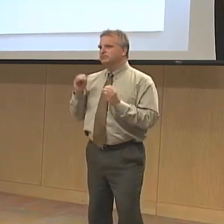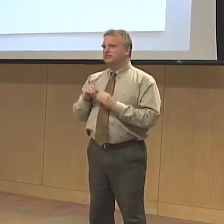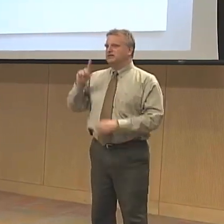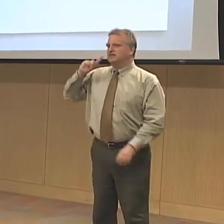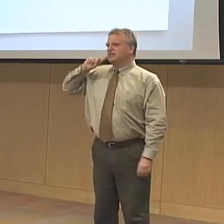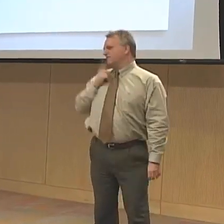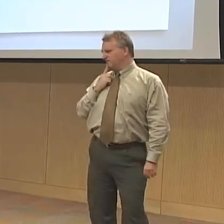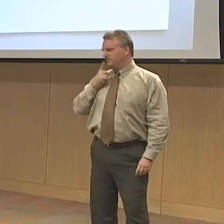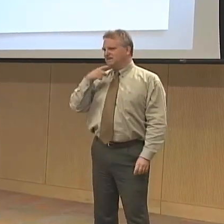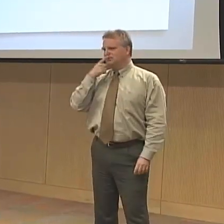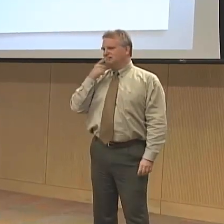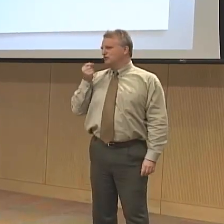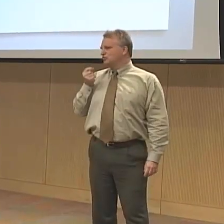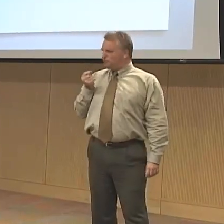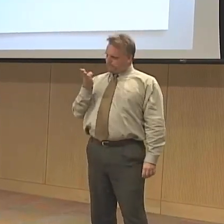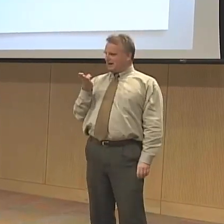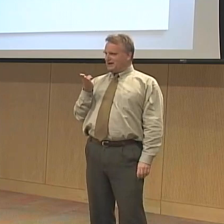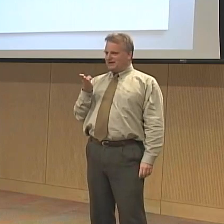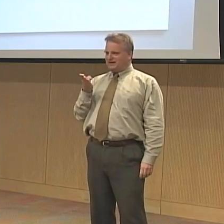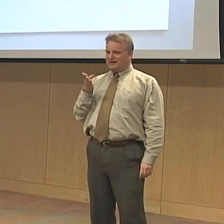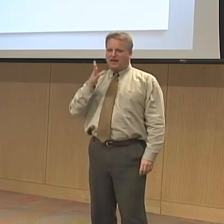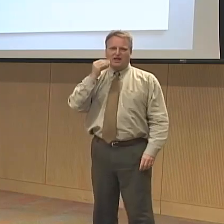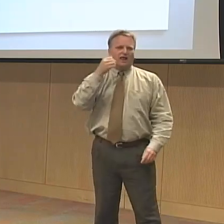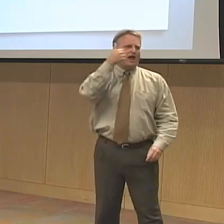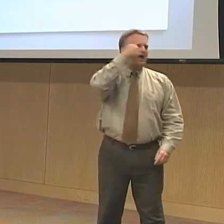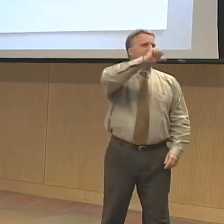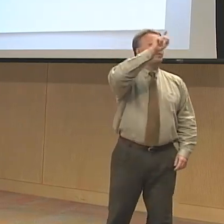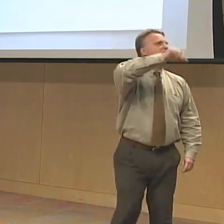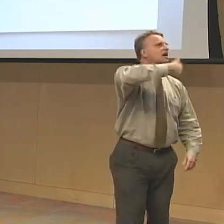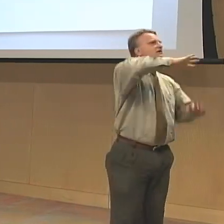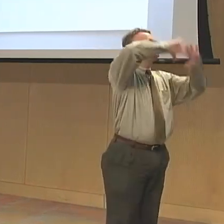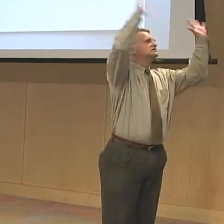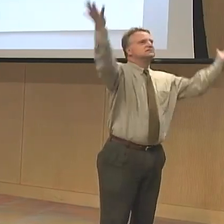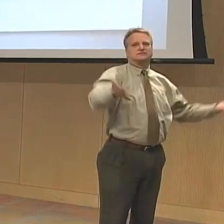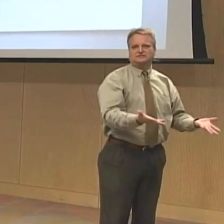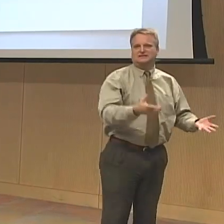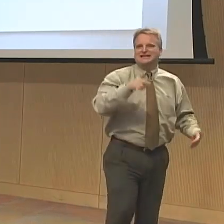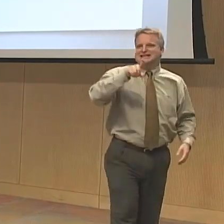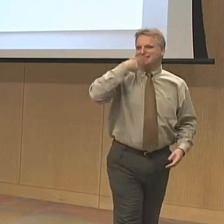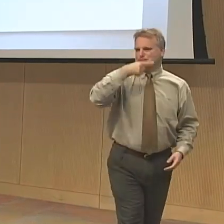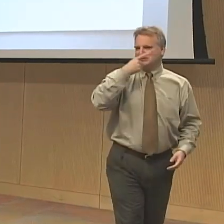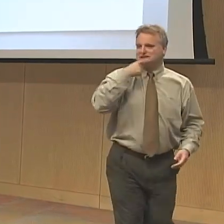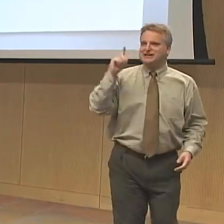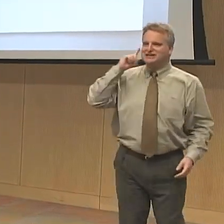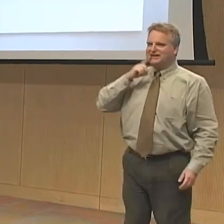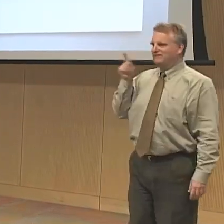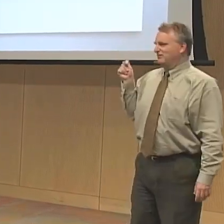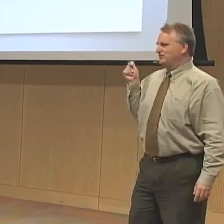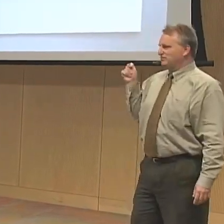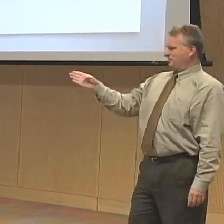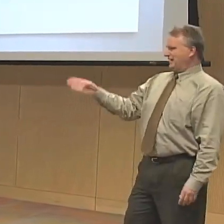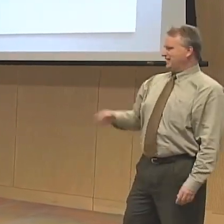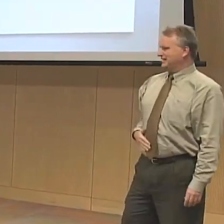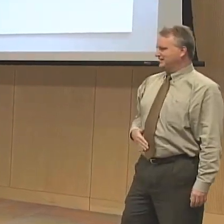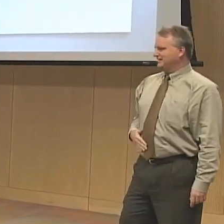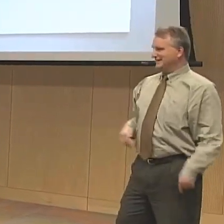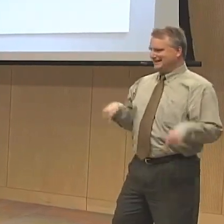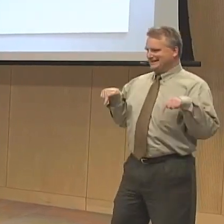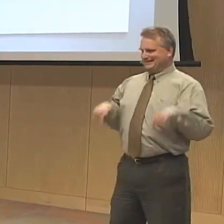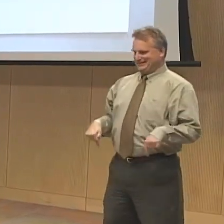At Gallaudet, being in the majority can dismiss hearing people's values. And anywhere else in the world, the hearing majority can do the same to